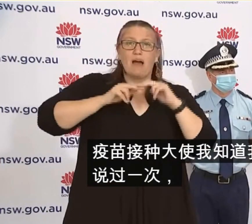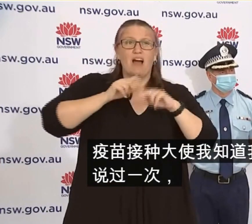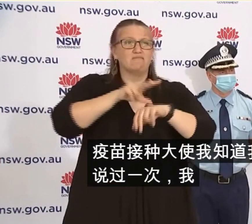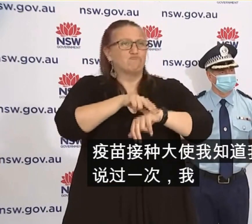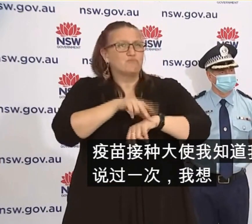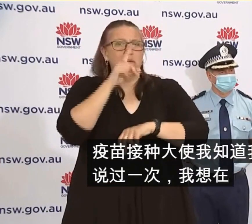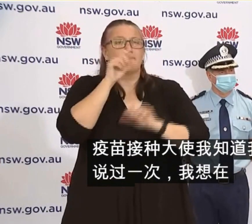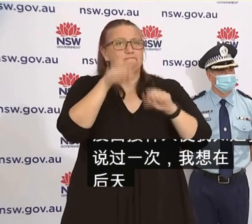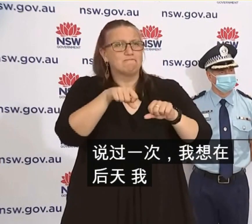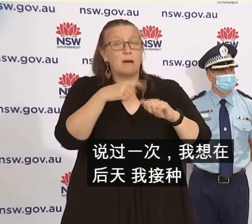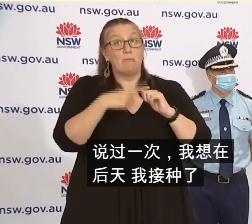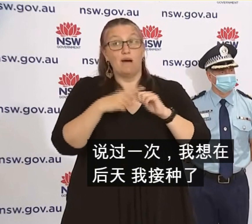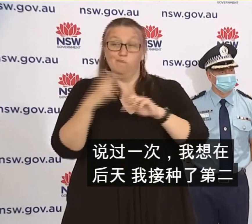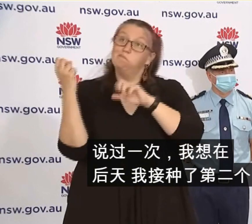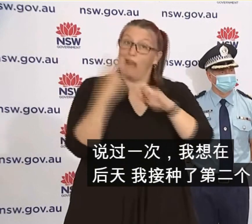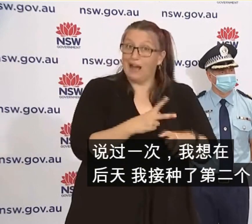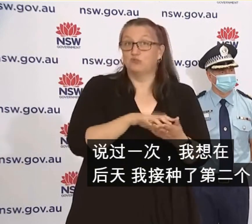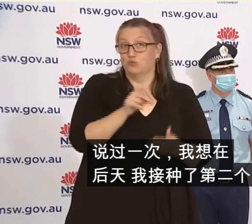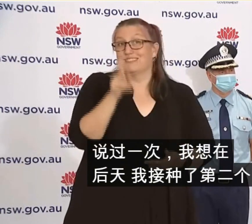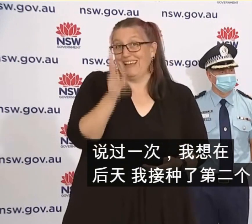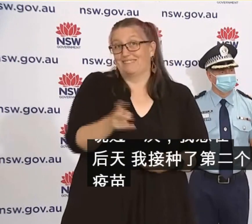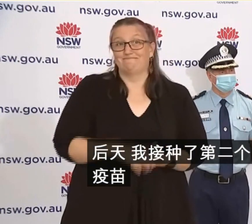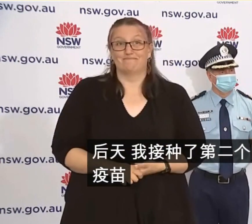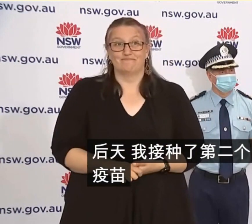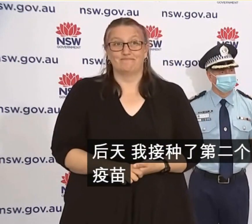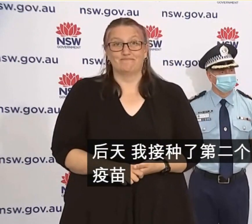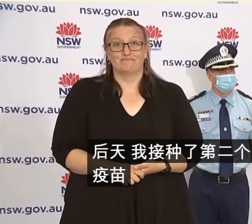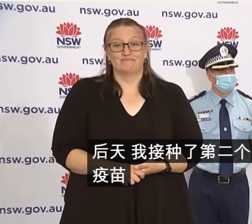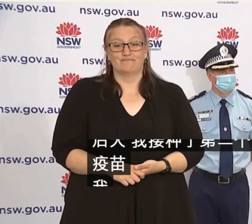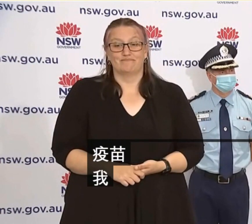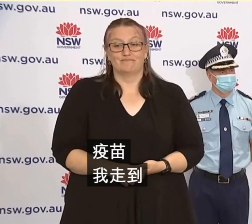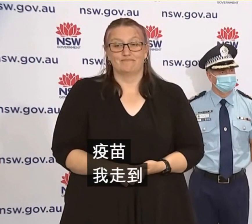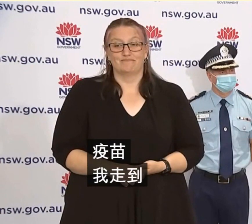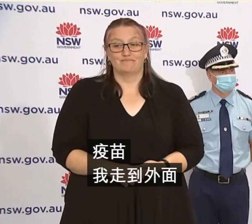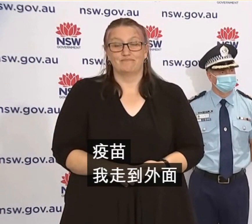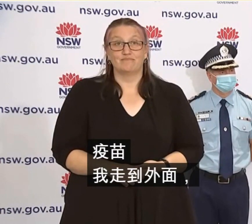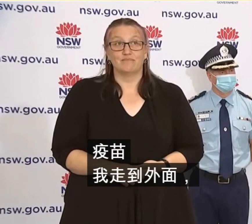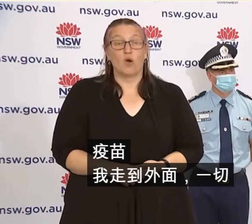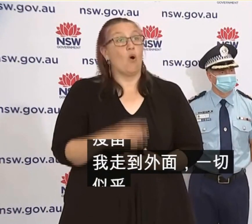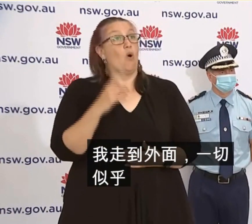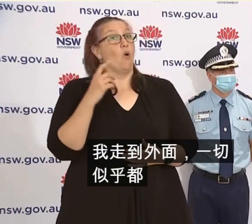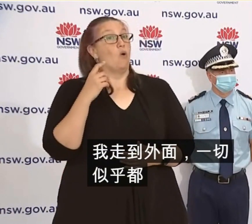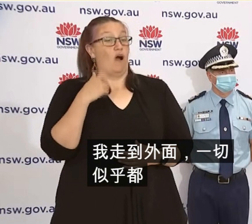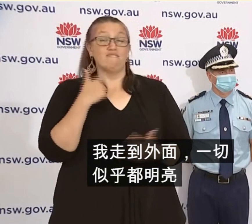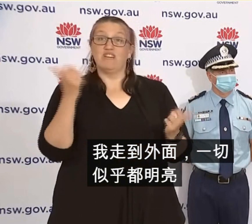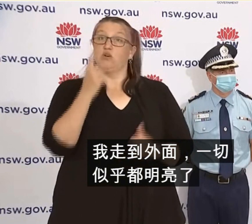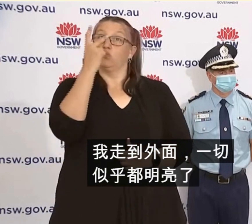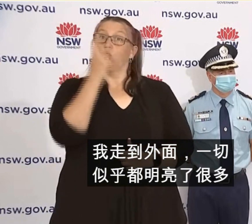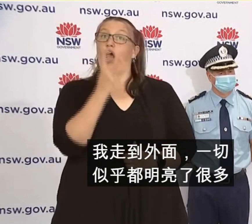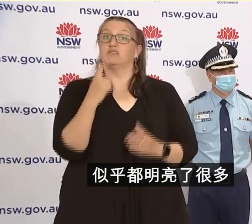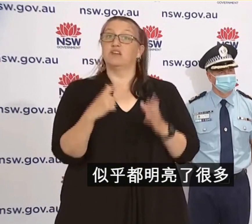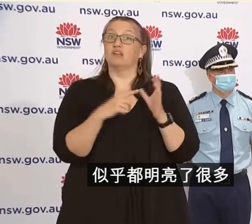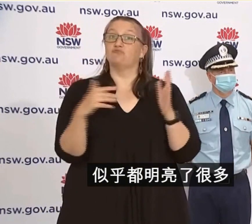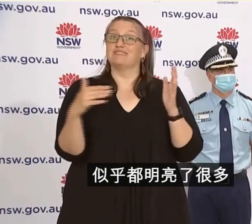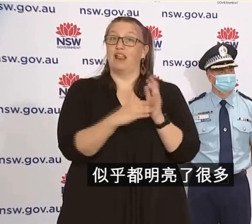once, I think before, that the day after I had my second AstraZeneca vaccine, I walked outside and everything seemed a lot brighter. The sun was